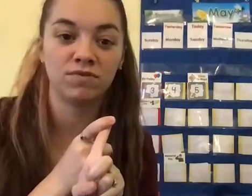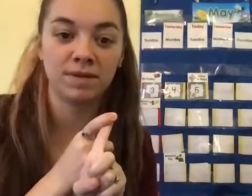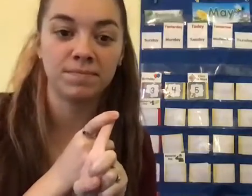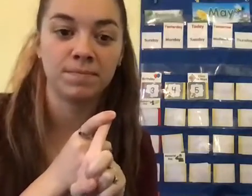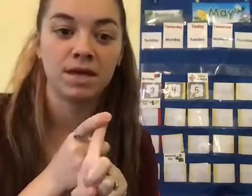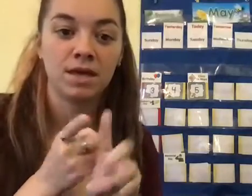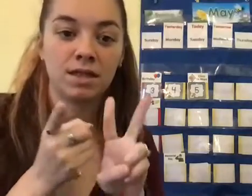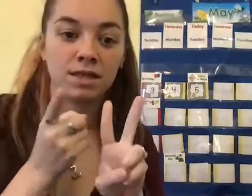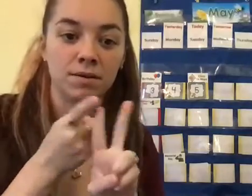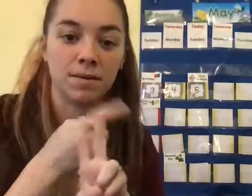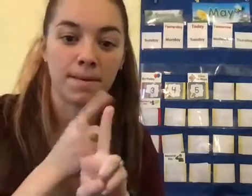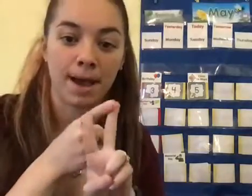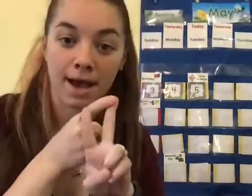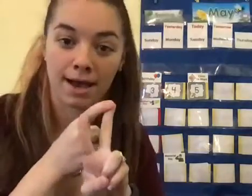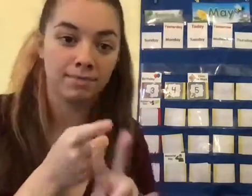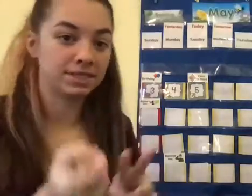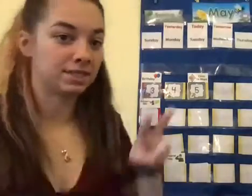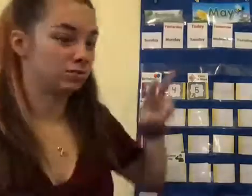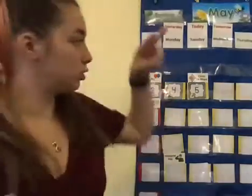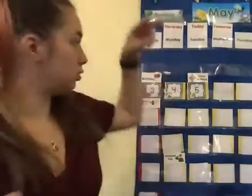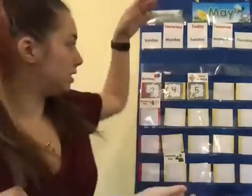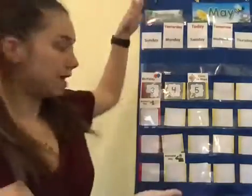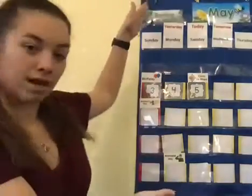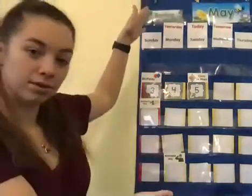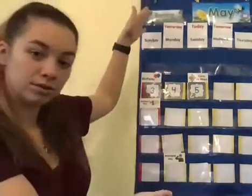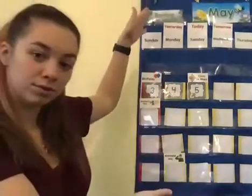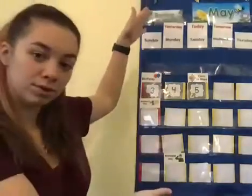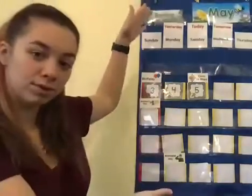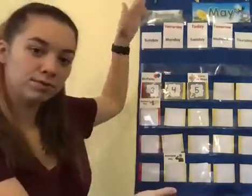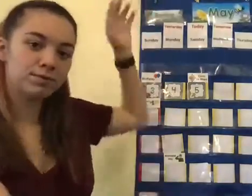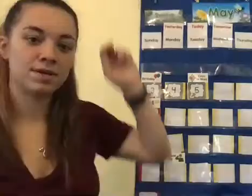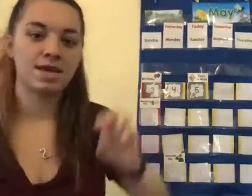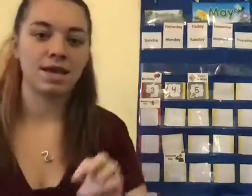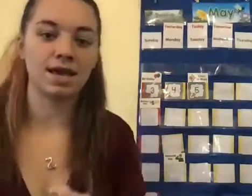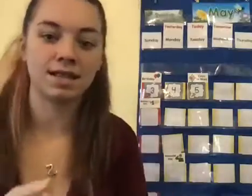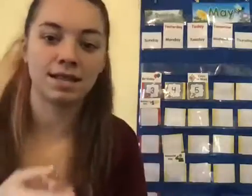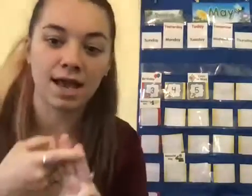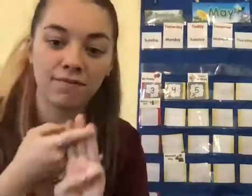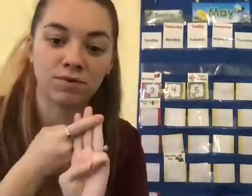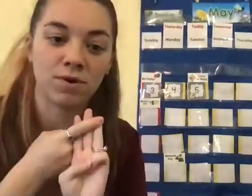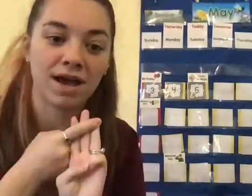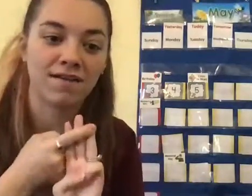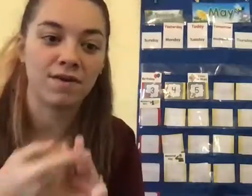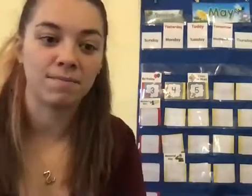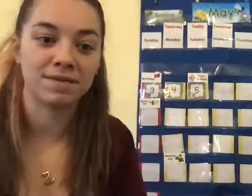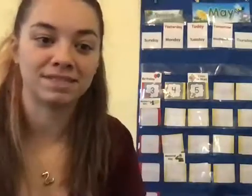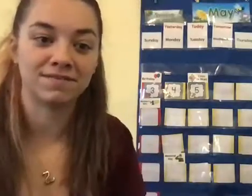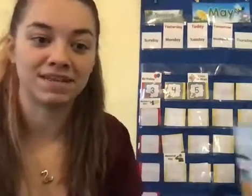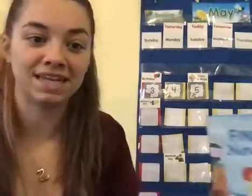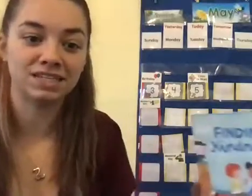movement. Then I, Miss Tessa, will do calendar with you. And then after, we'll have Miss Vanessa